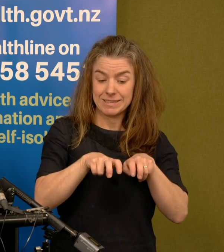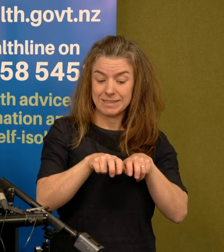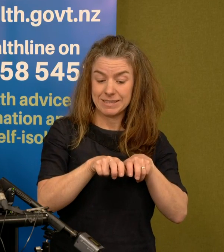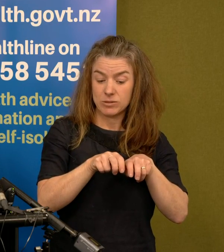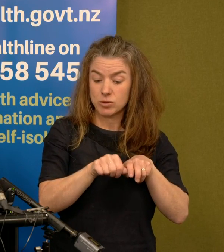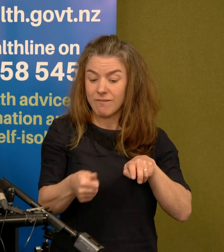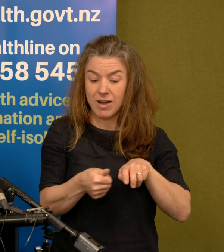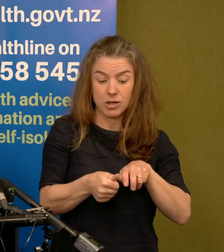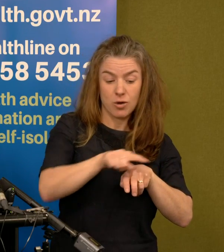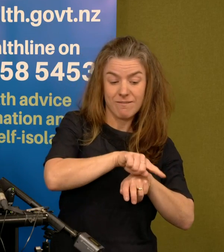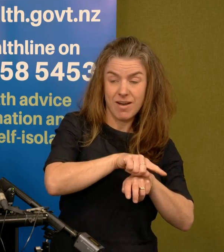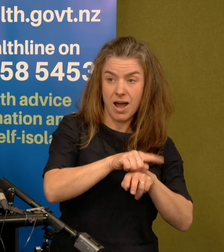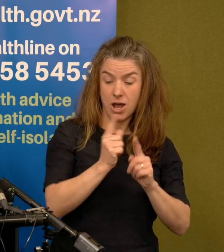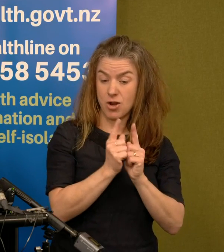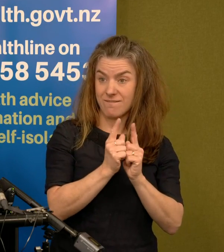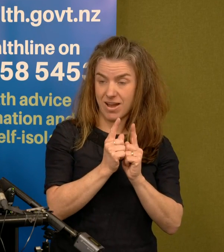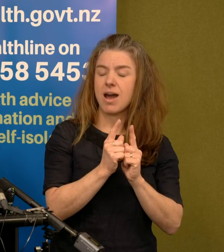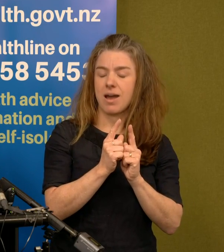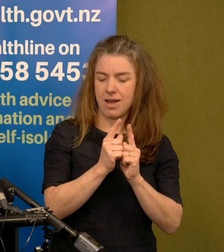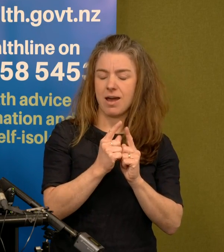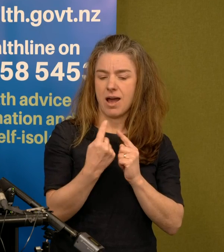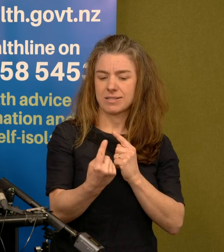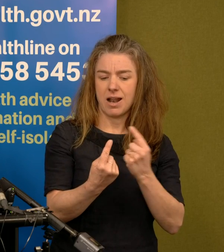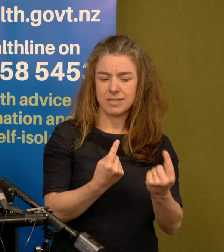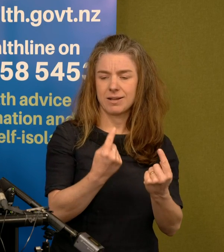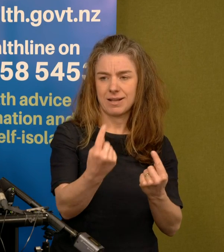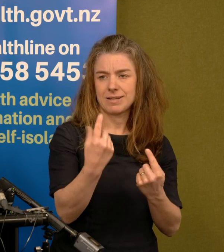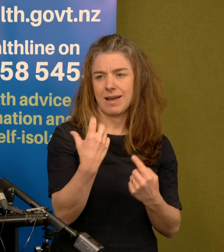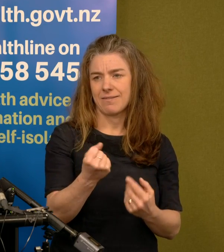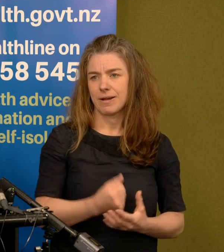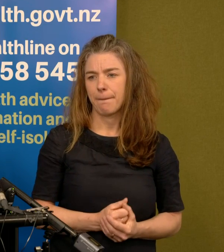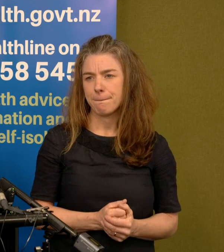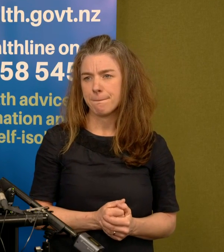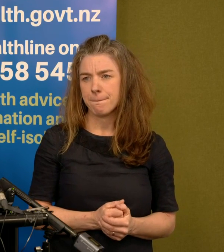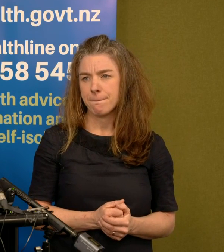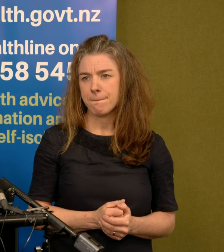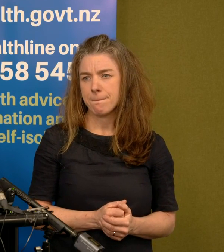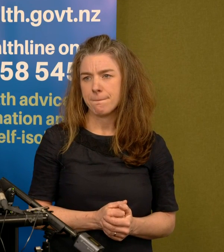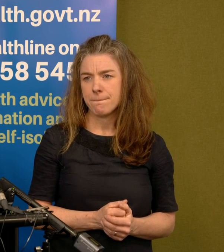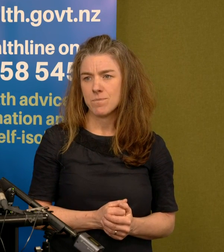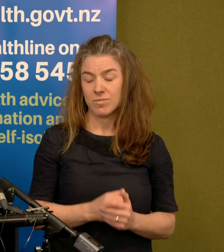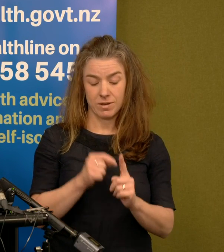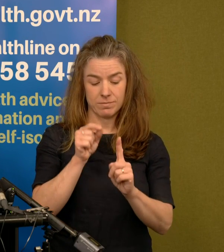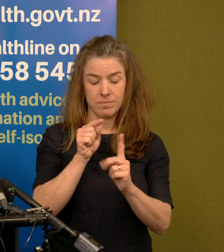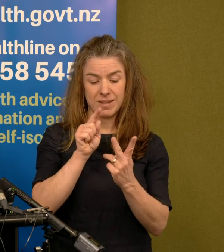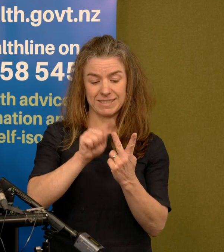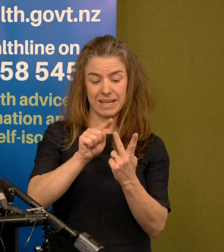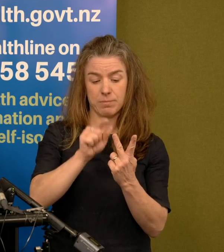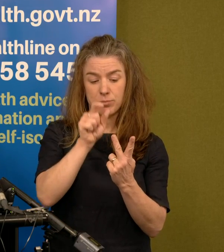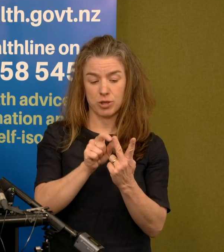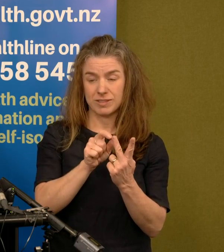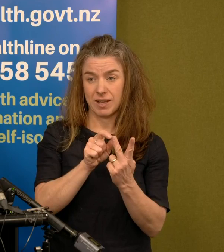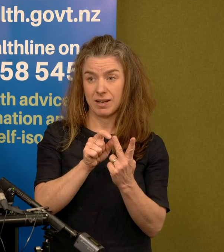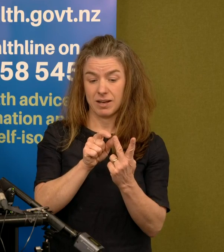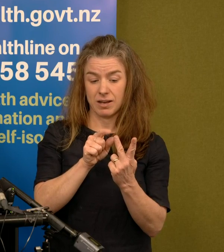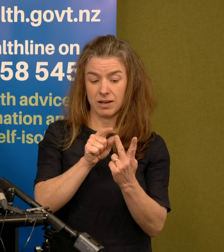in isolation supervised by the Public Health Unit. Do you have any update on the testing of the partner with case number 2? That test